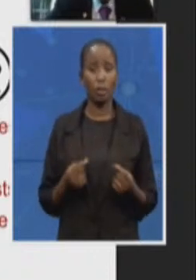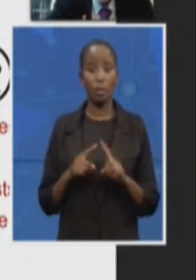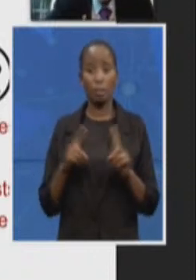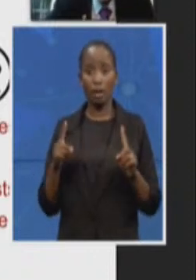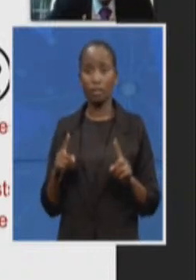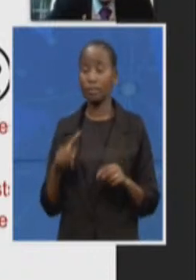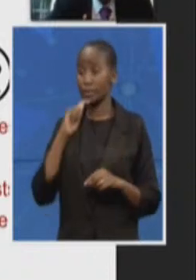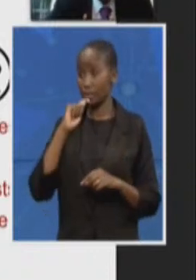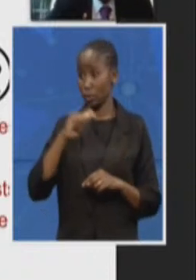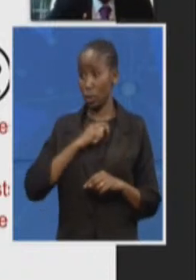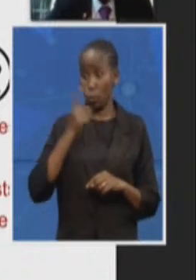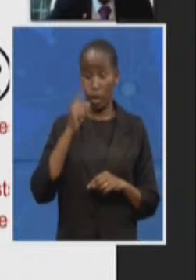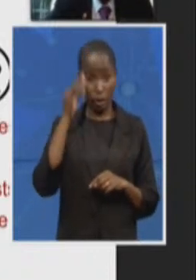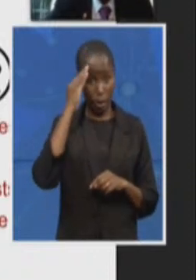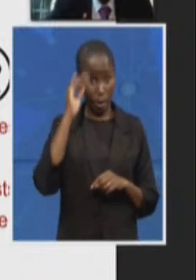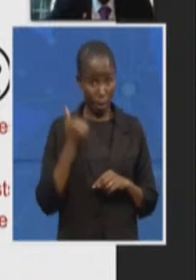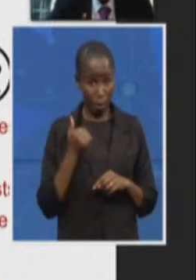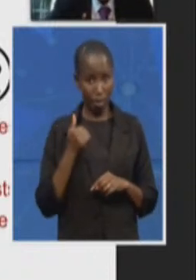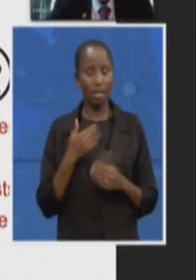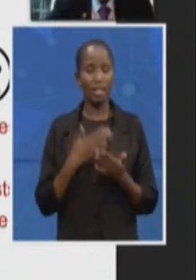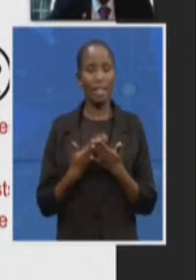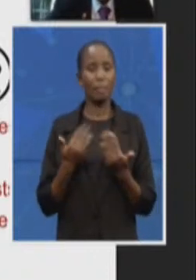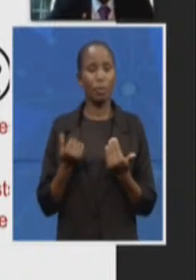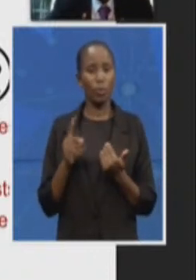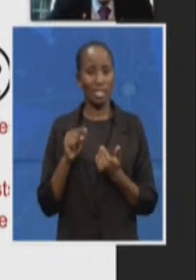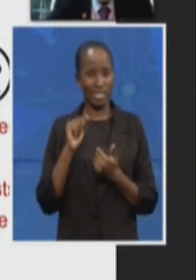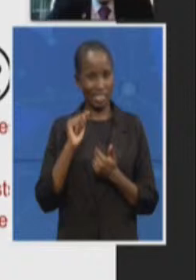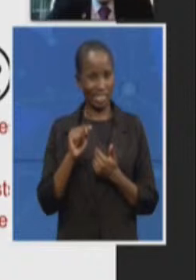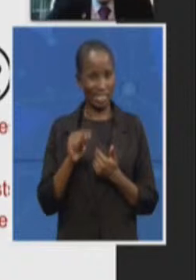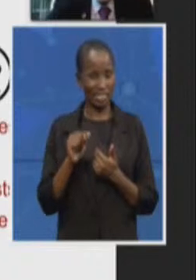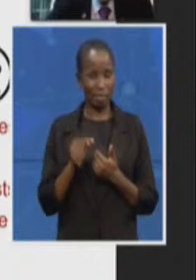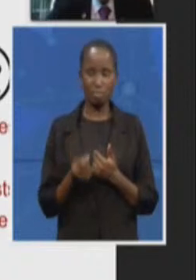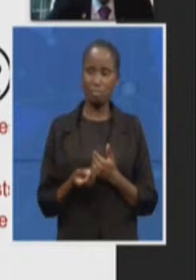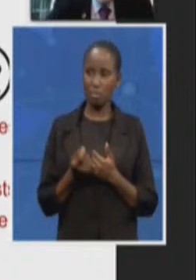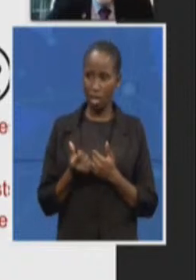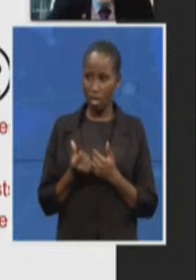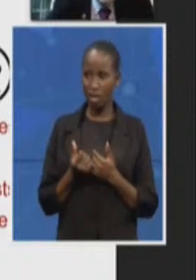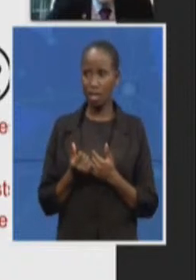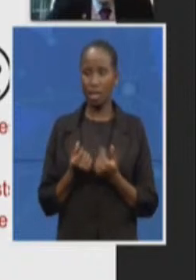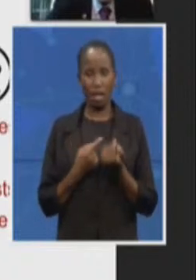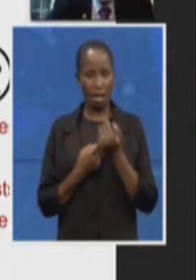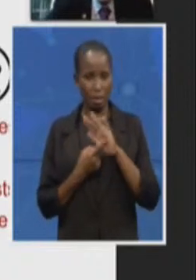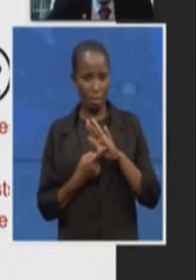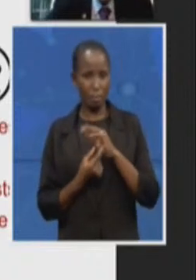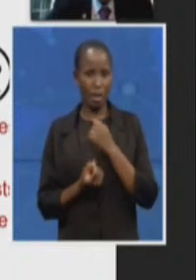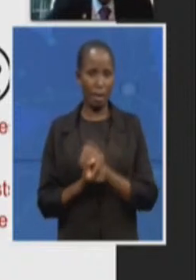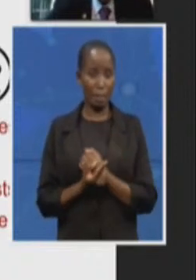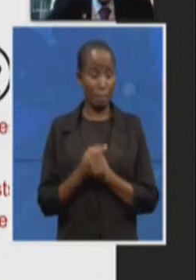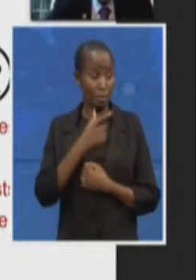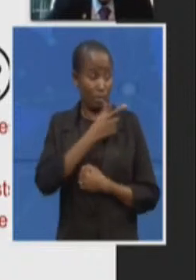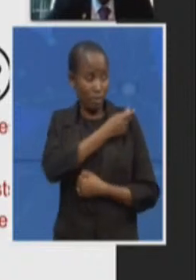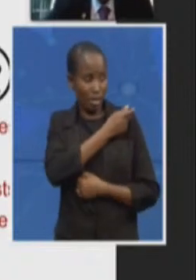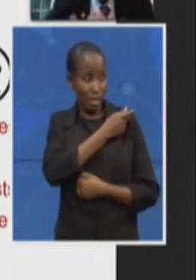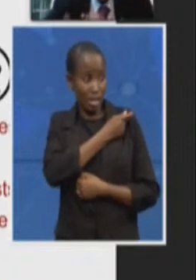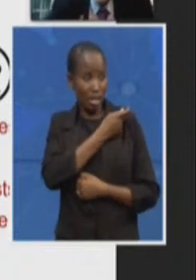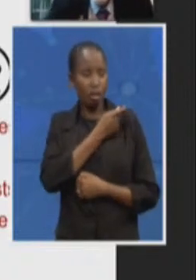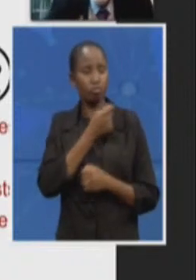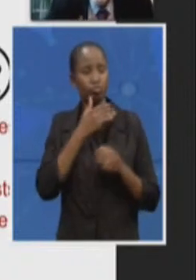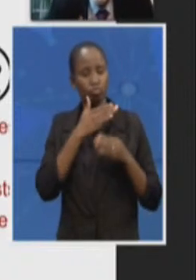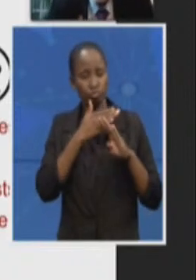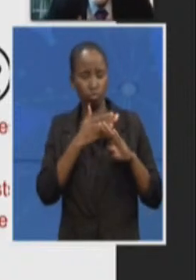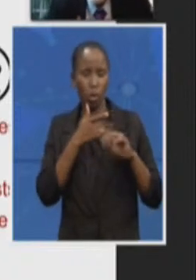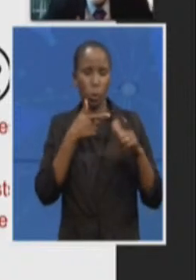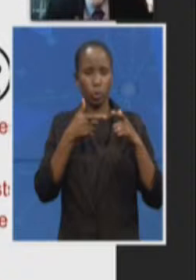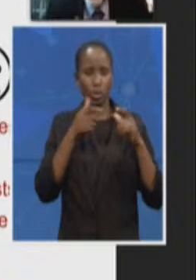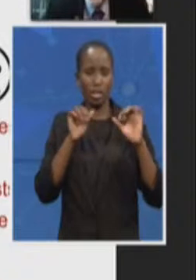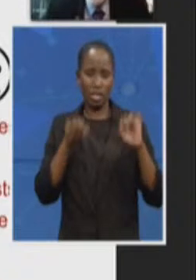likely scenario, that the vaccines should hold well in terms of preventing hospitalization, severe disease, because they depend